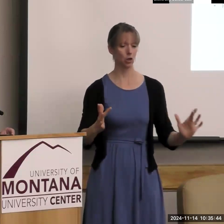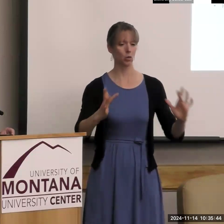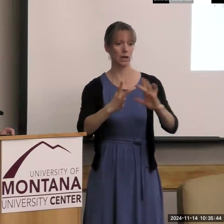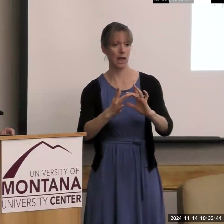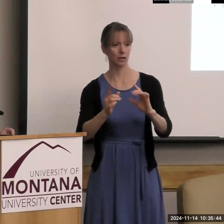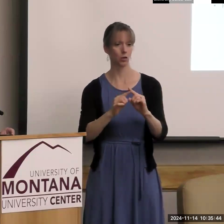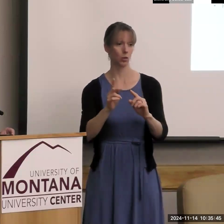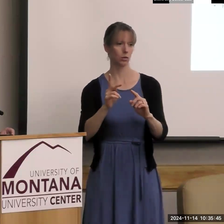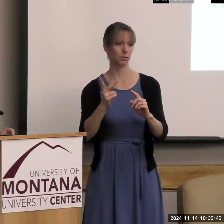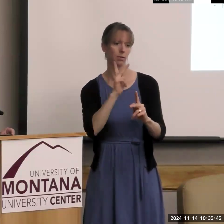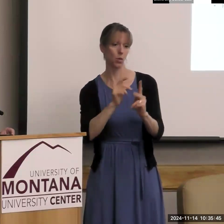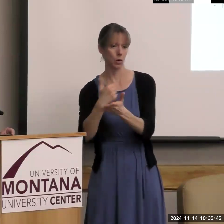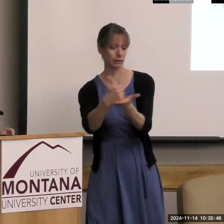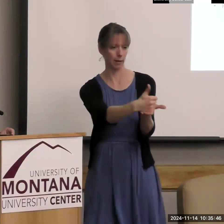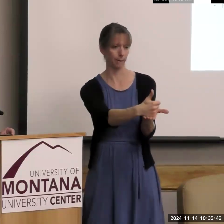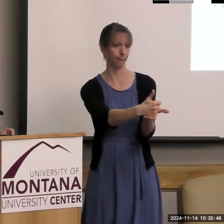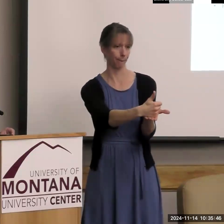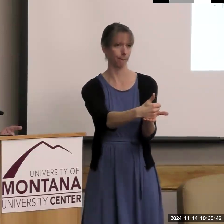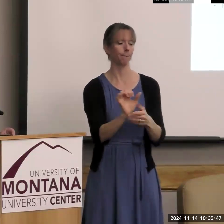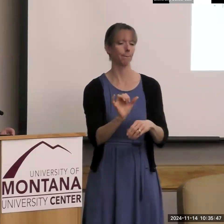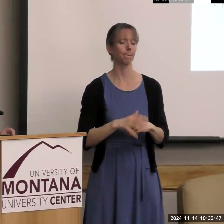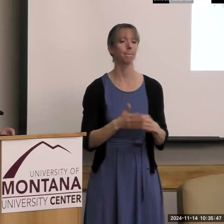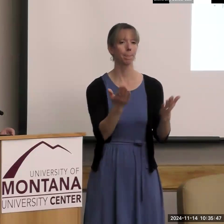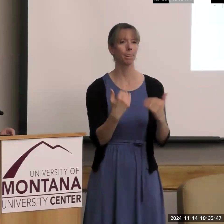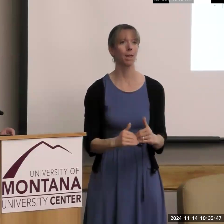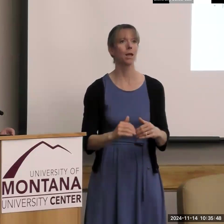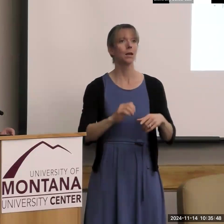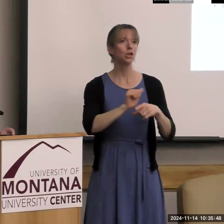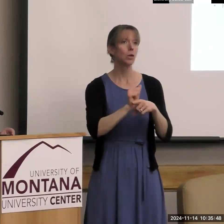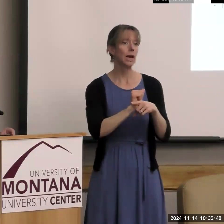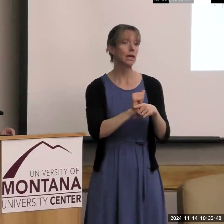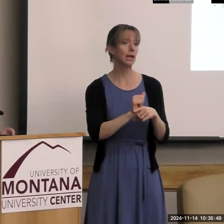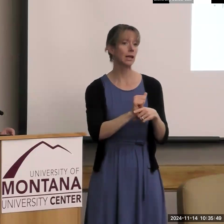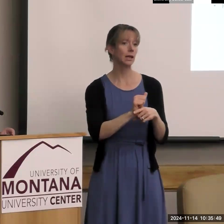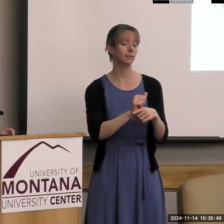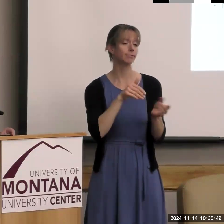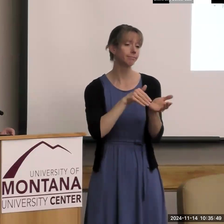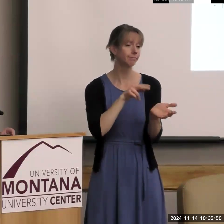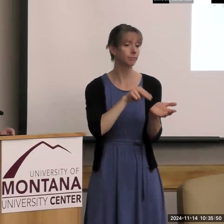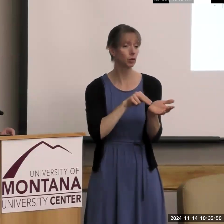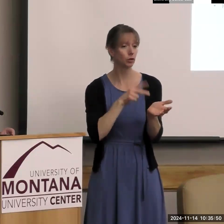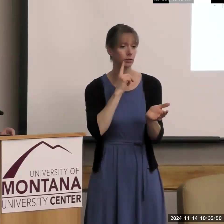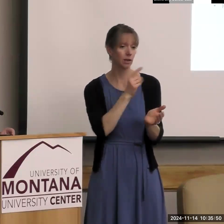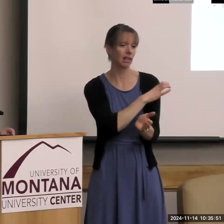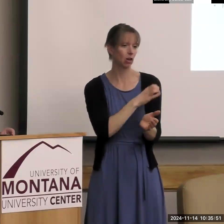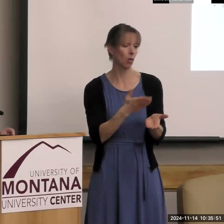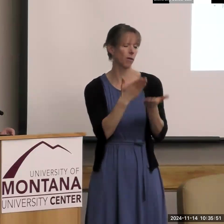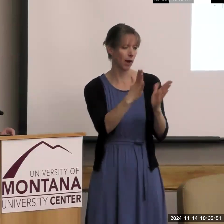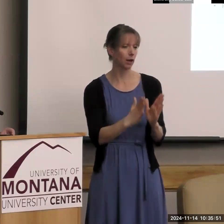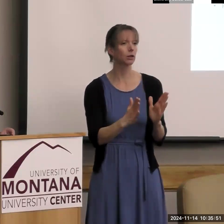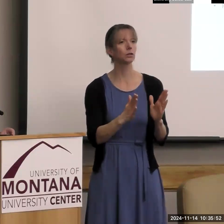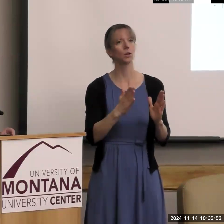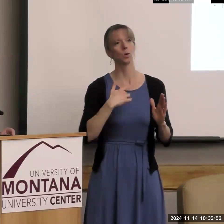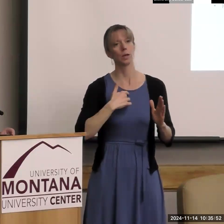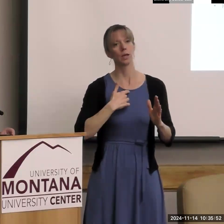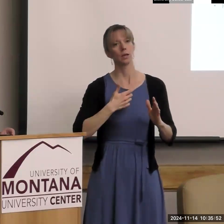and that's some of that work as well. Training clinical providers is another big piece. That's our 3rd pillar, where we're working